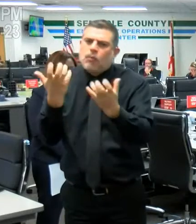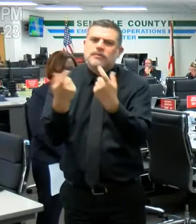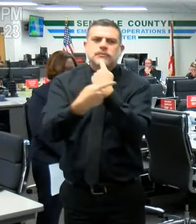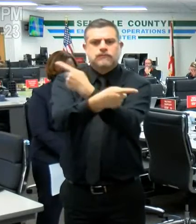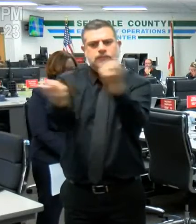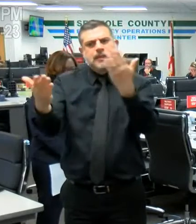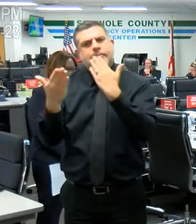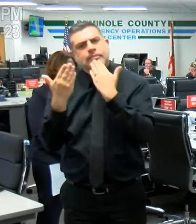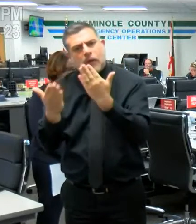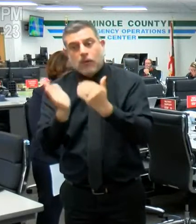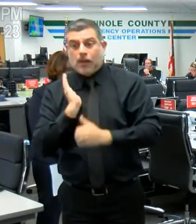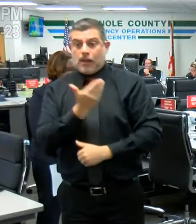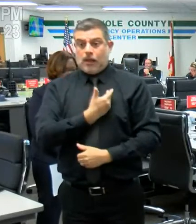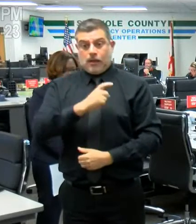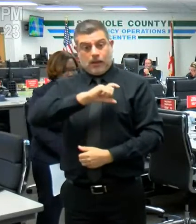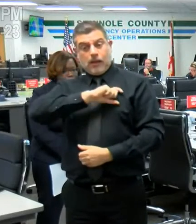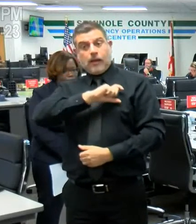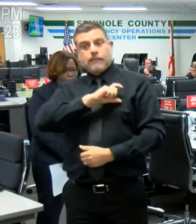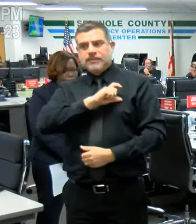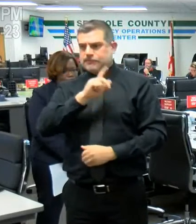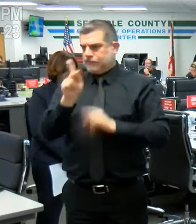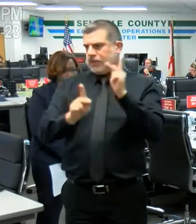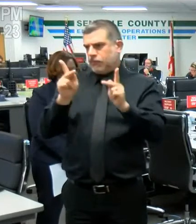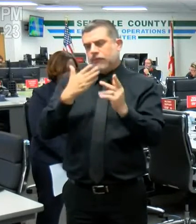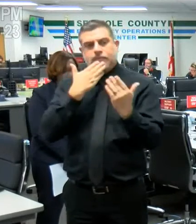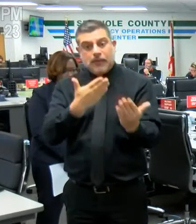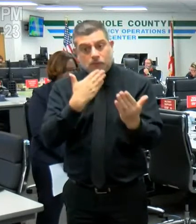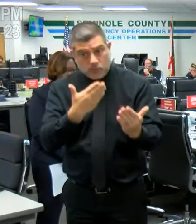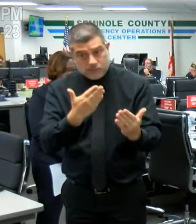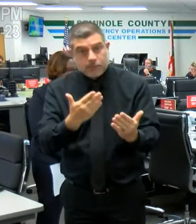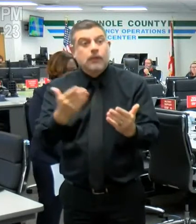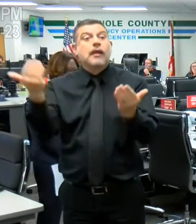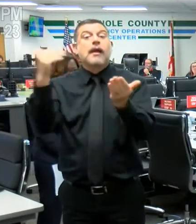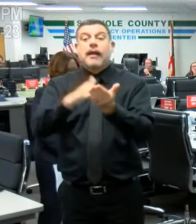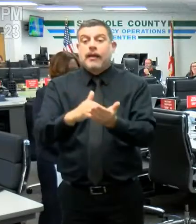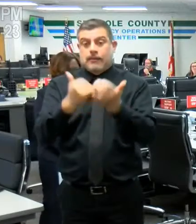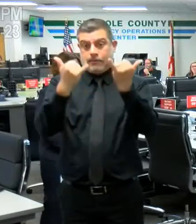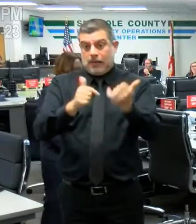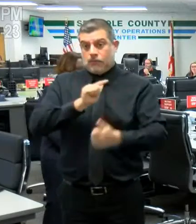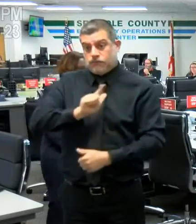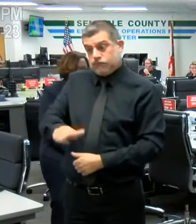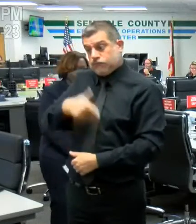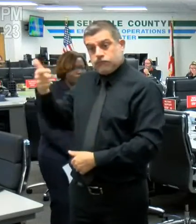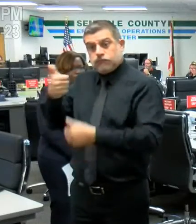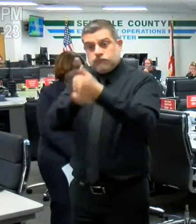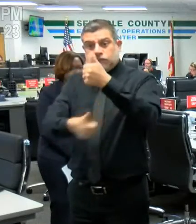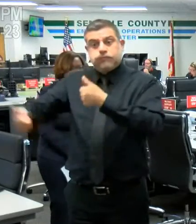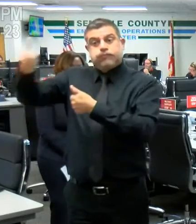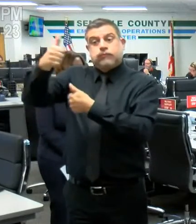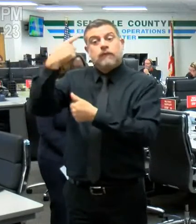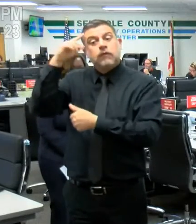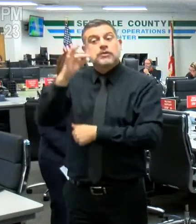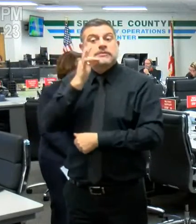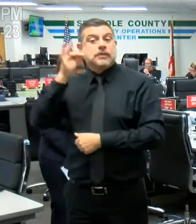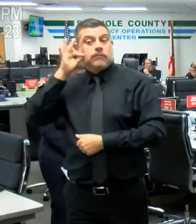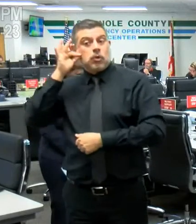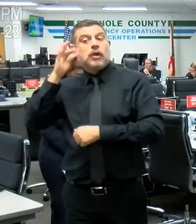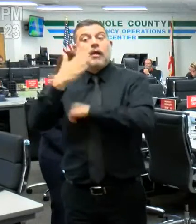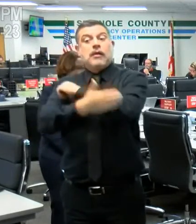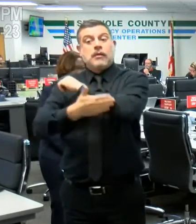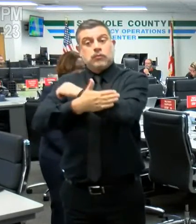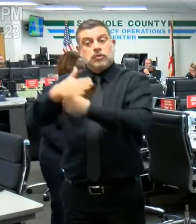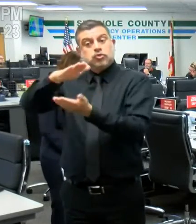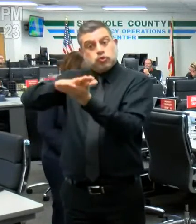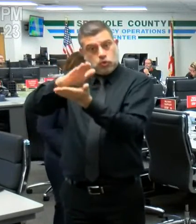enforcement officials as well. Thank you all again for tuning in. I want to turn it over to the Superintendent of Seminole County Schools,